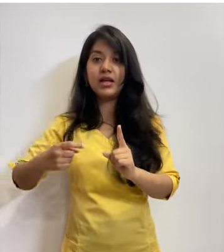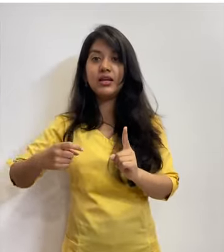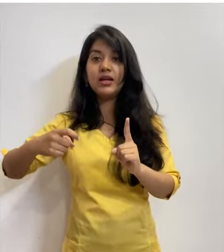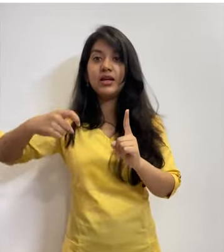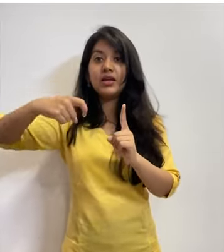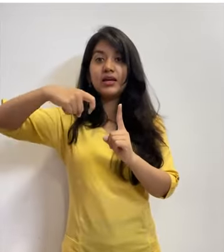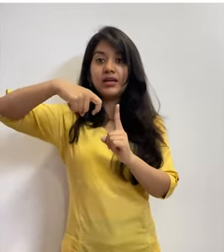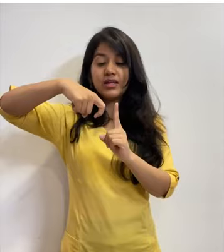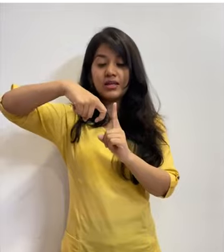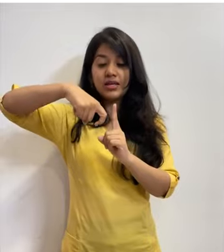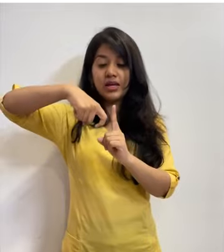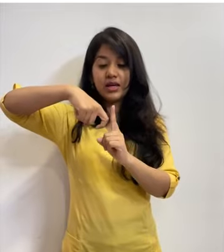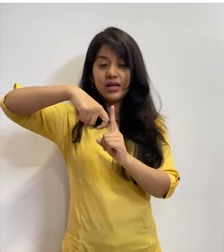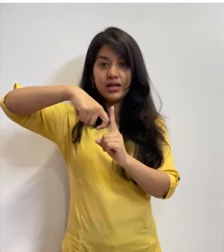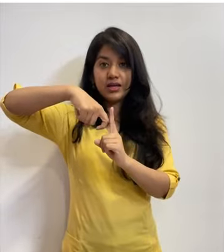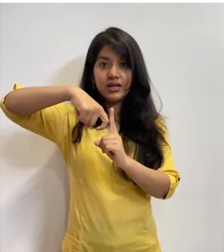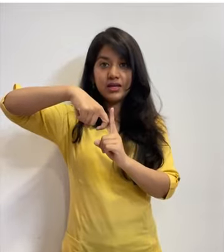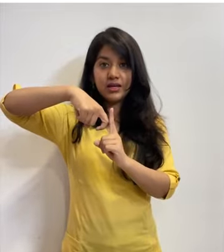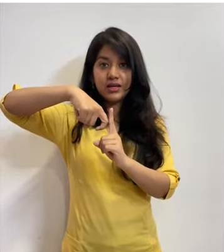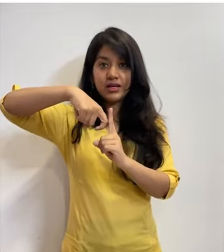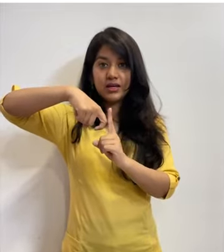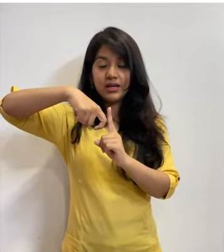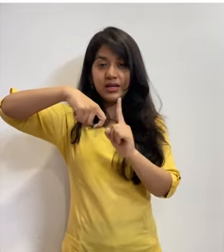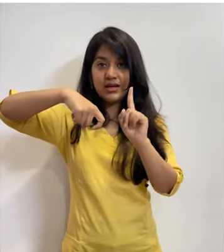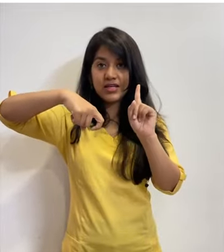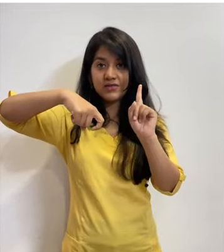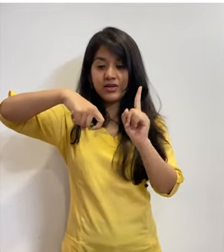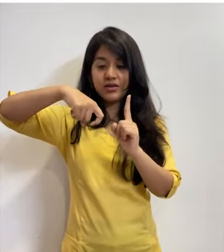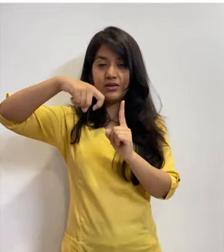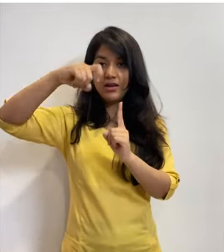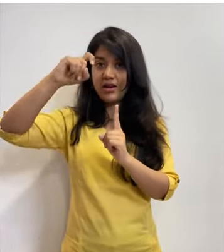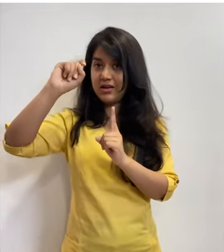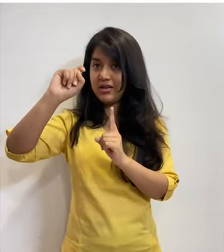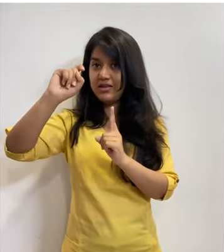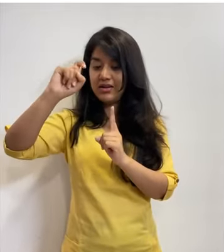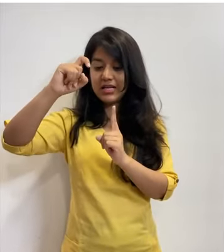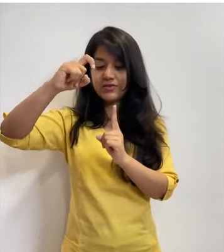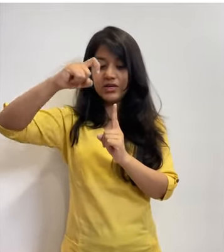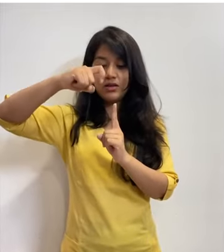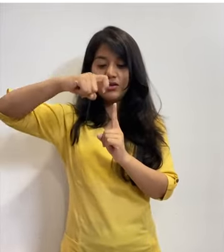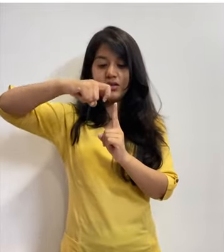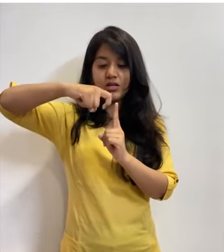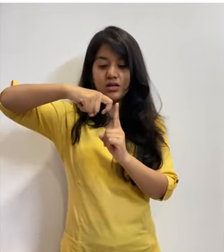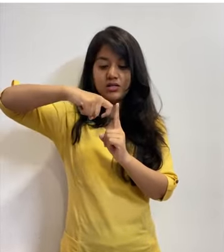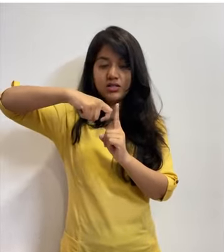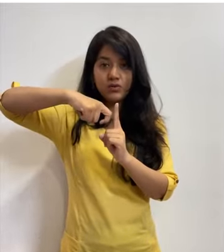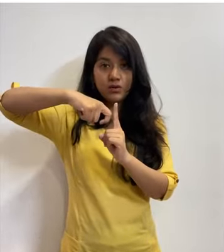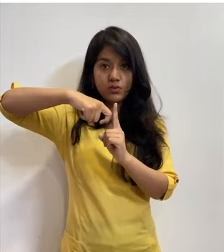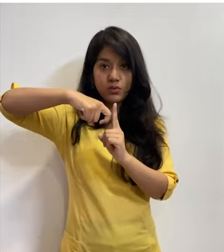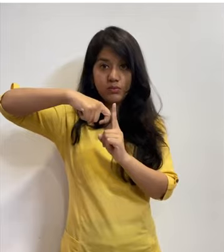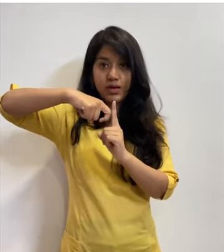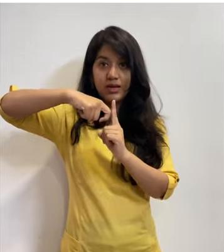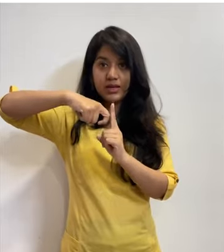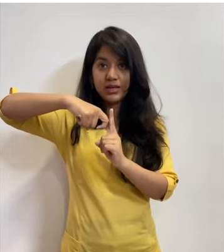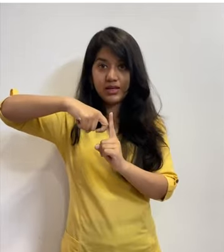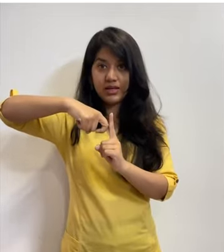Then K. Index finger, another index finger turned into a hoop,